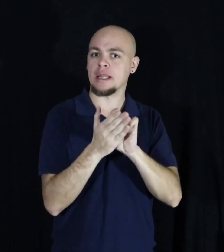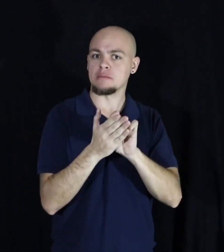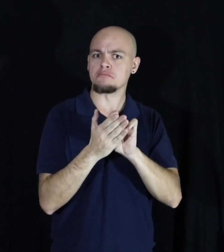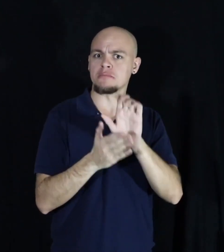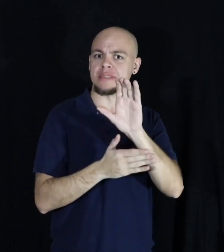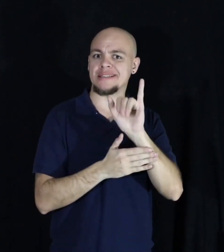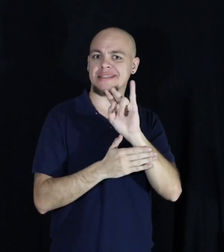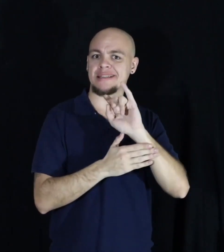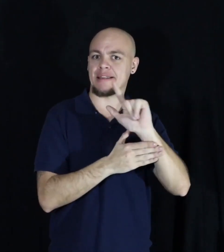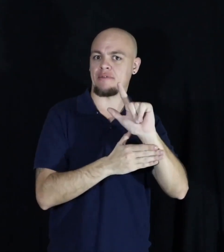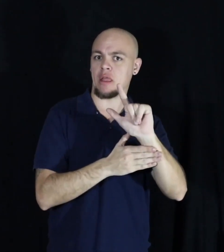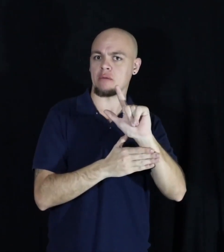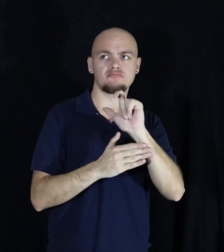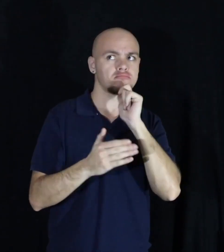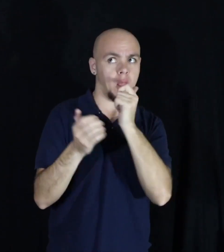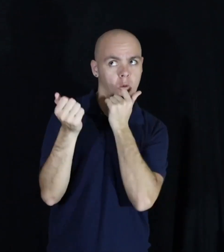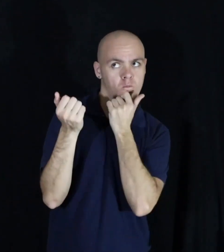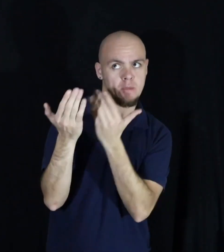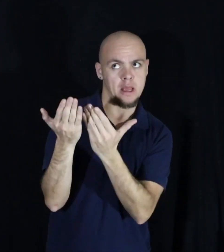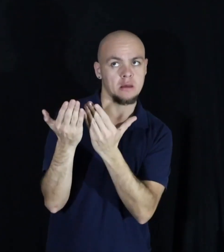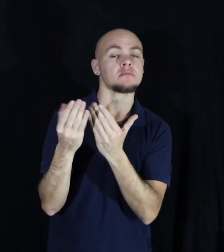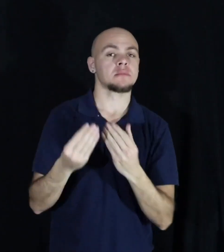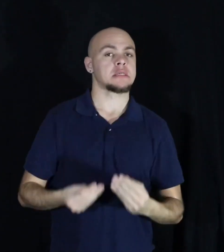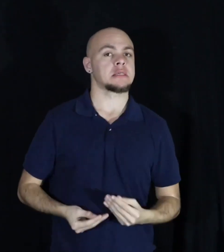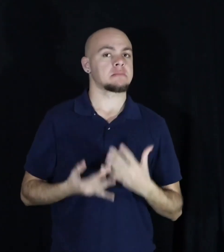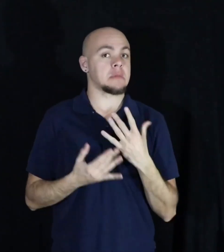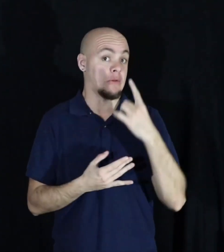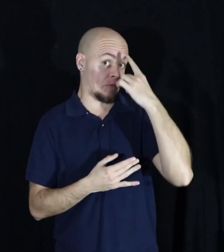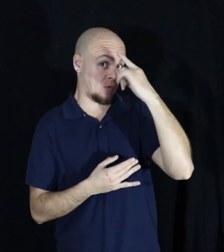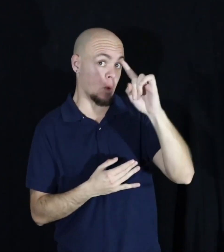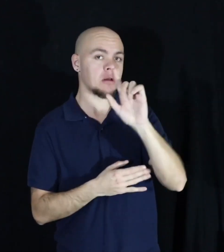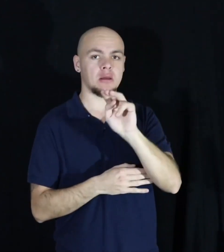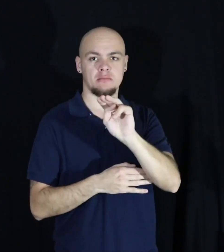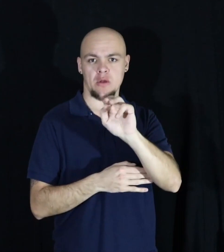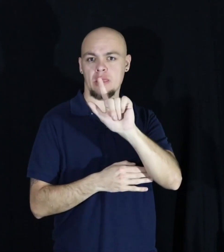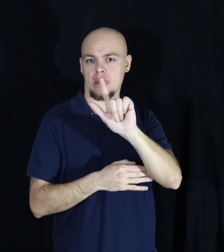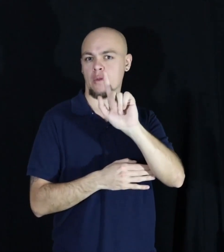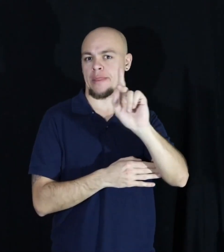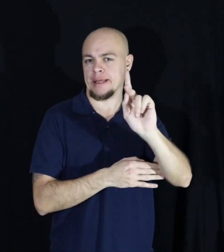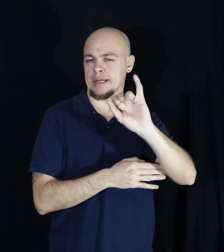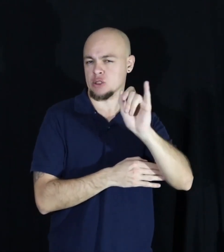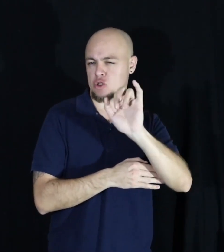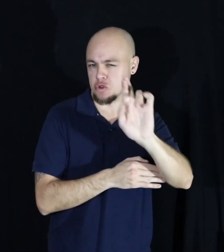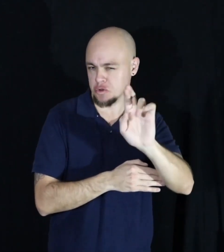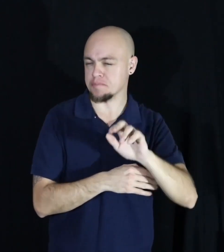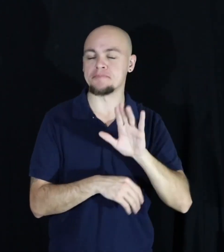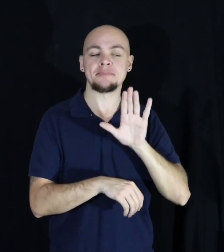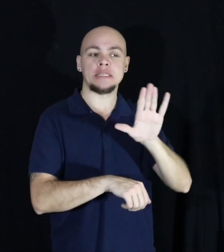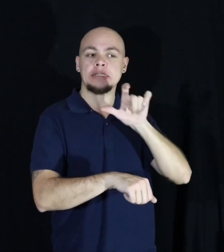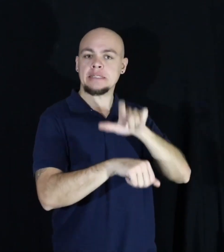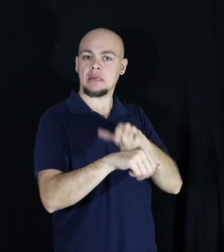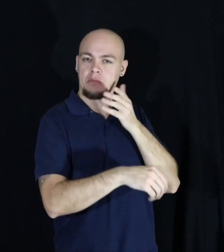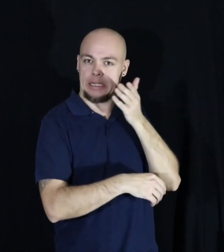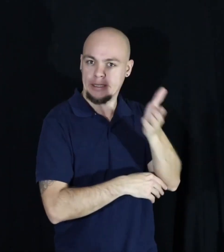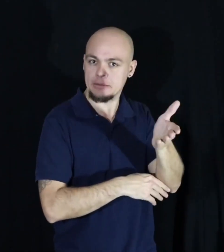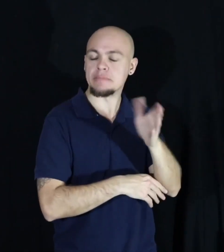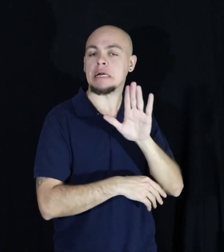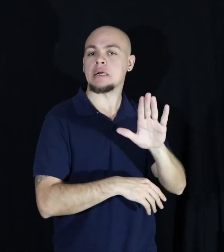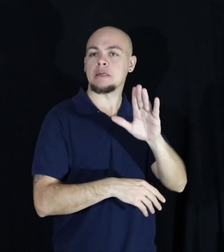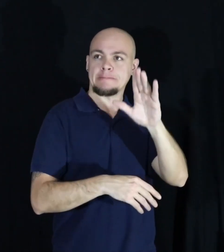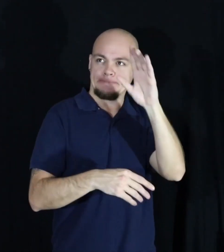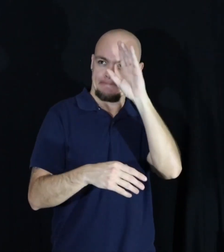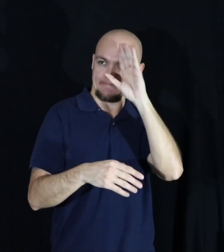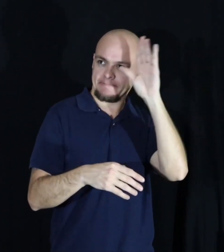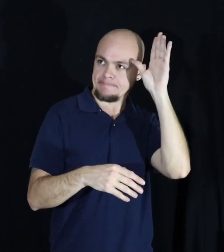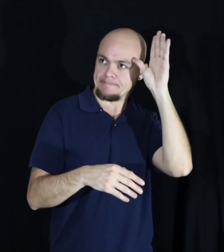disobedience, which were an inspiration for thinkers like Martin Luther King Jr. His time in nature also solidified his staunch opposition